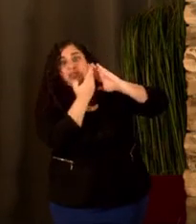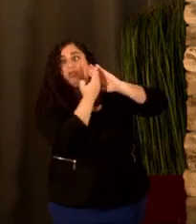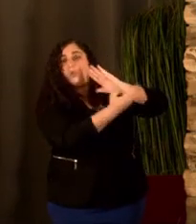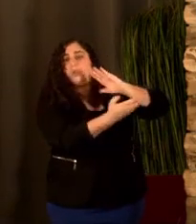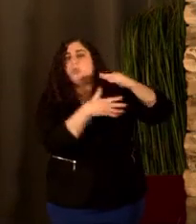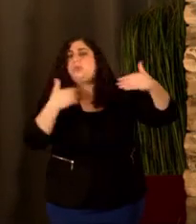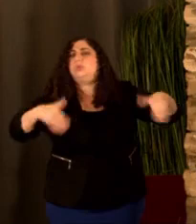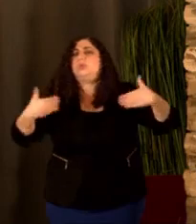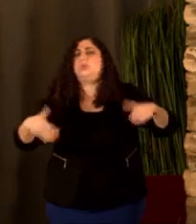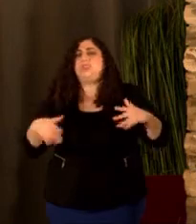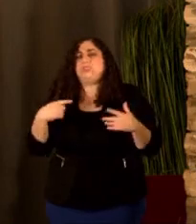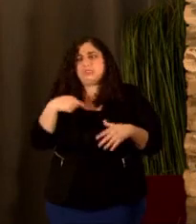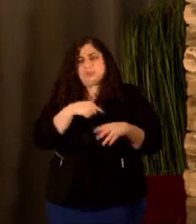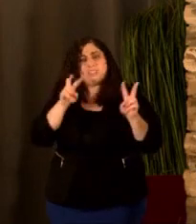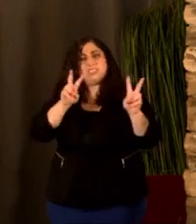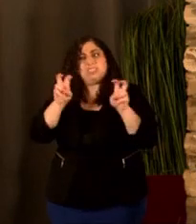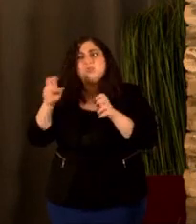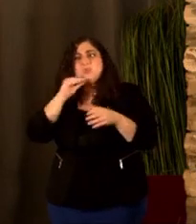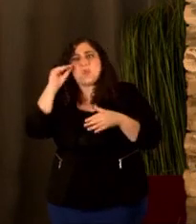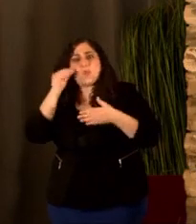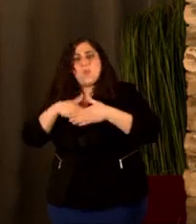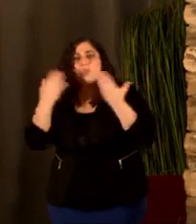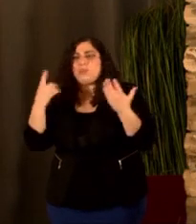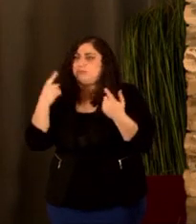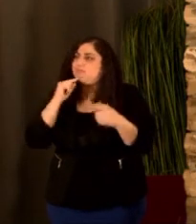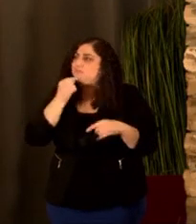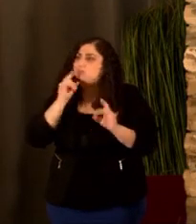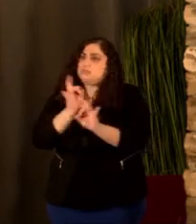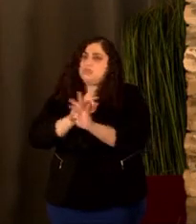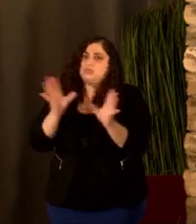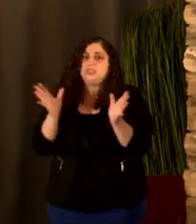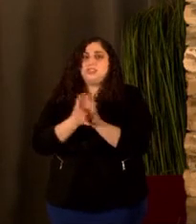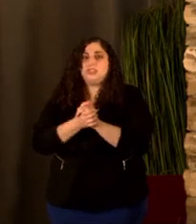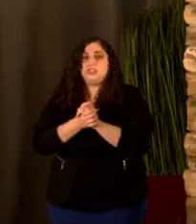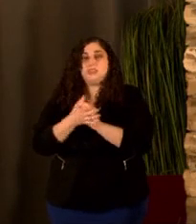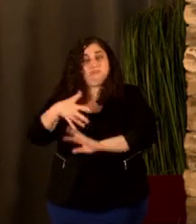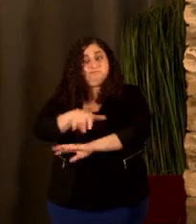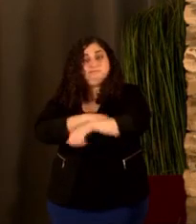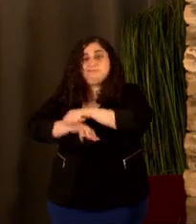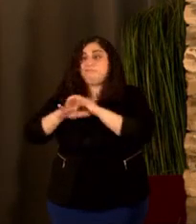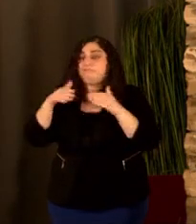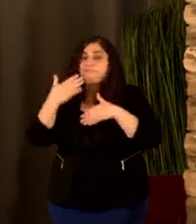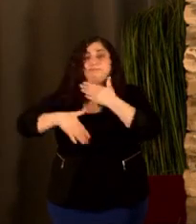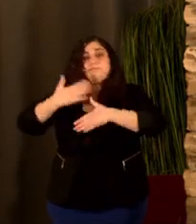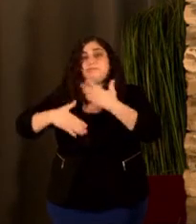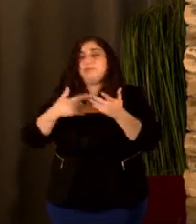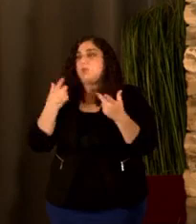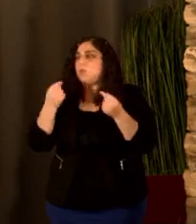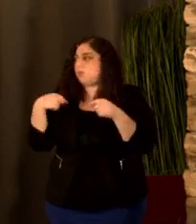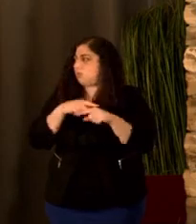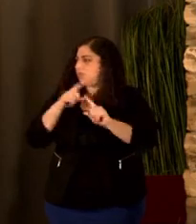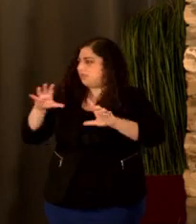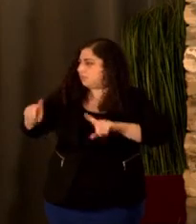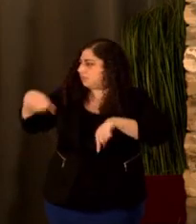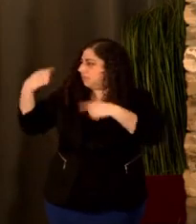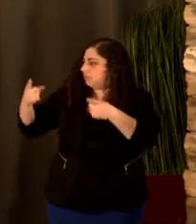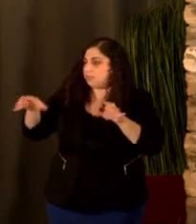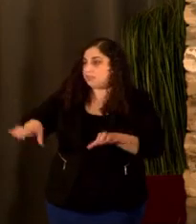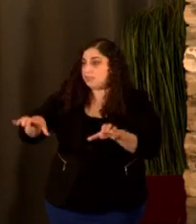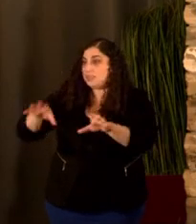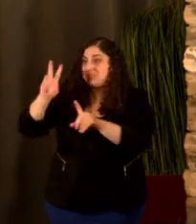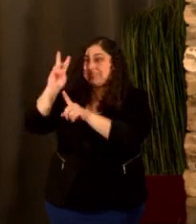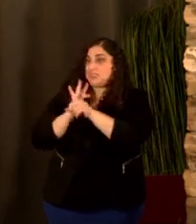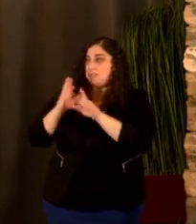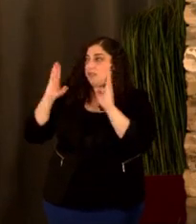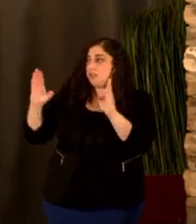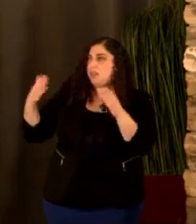announcing today that what we've done in the past, as significant as it's been, and I want to thank your mayor for